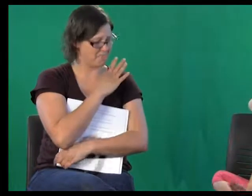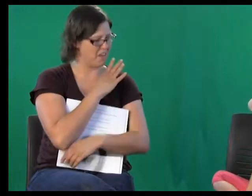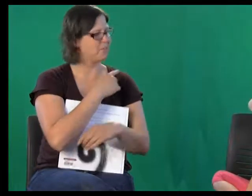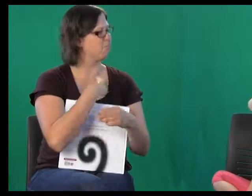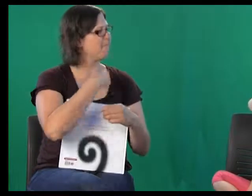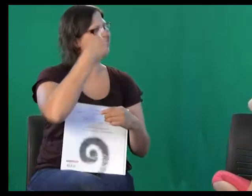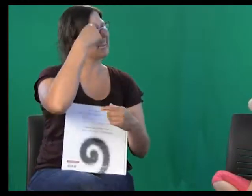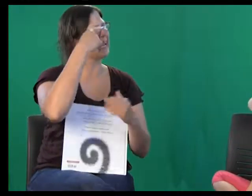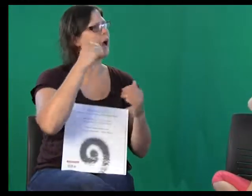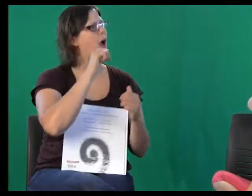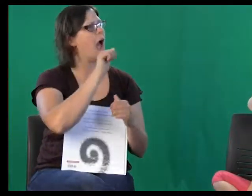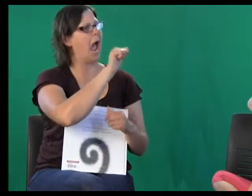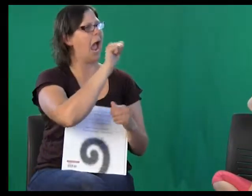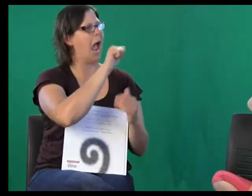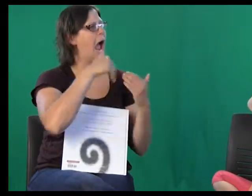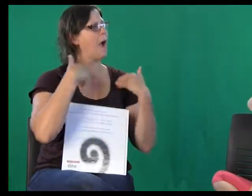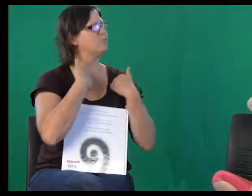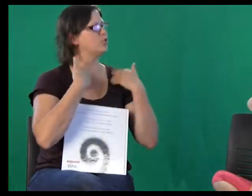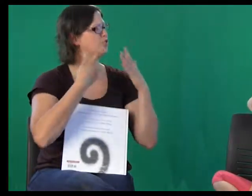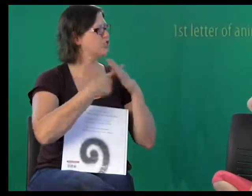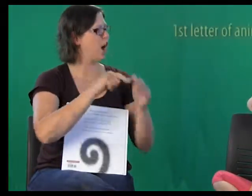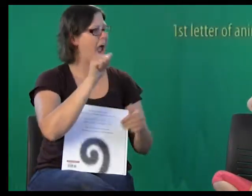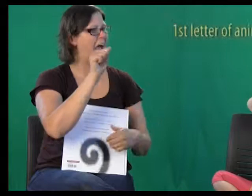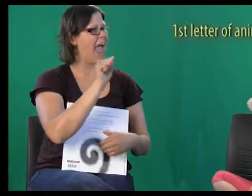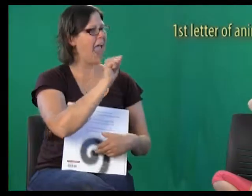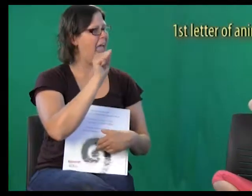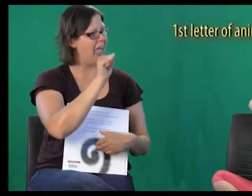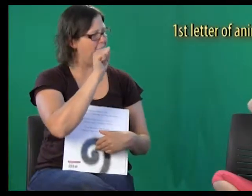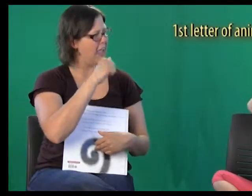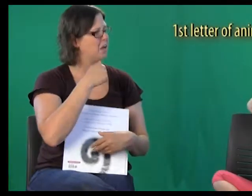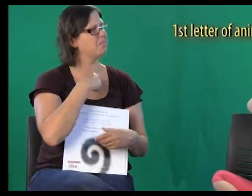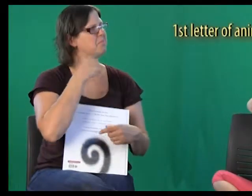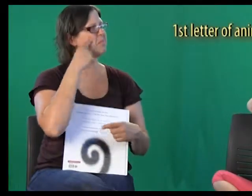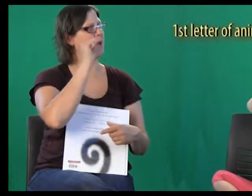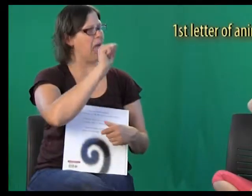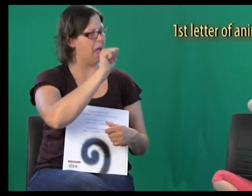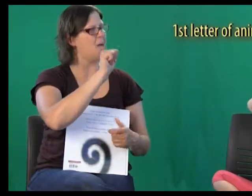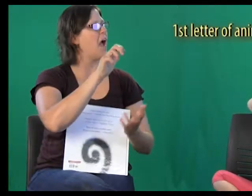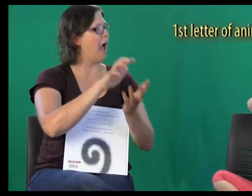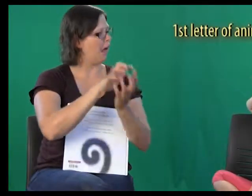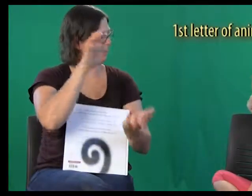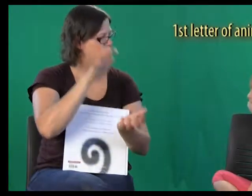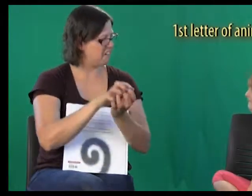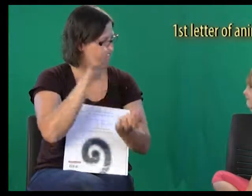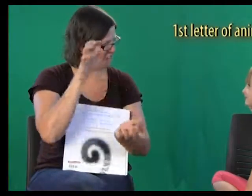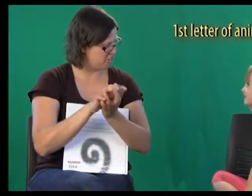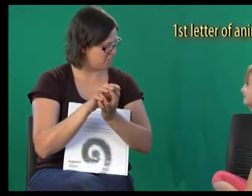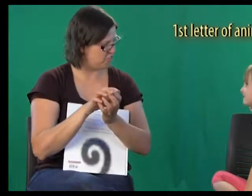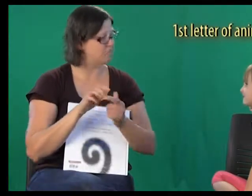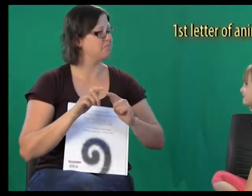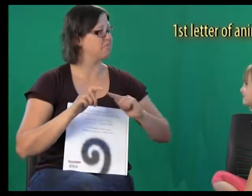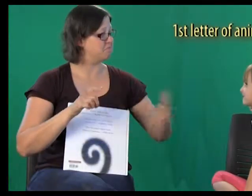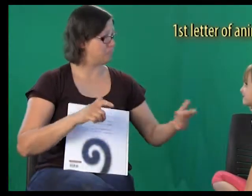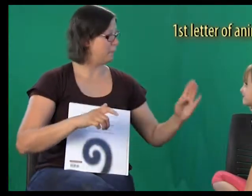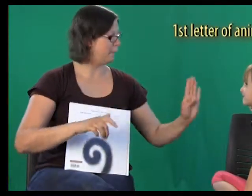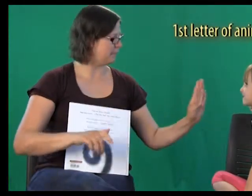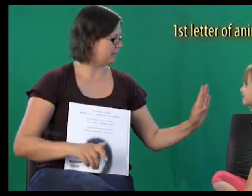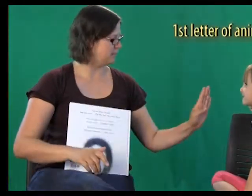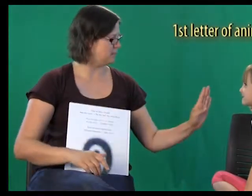know. That's okay. What you need to do is think of an animal that starts with the letter A. So for example, alligator. Now it's your turn.